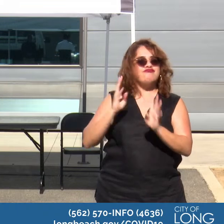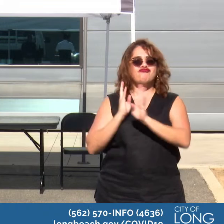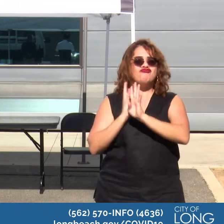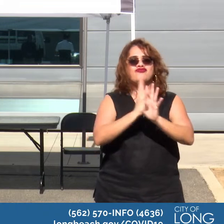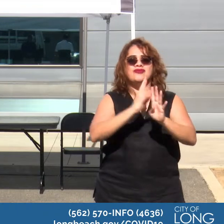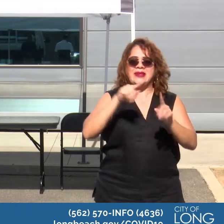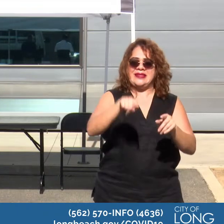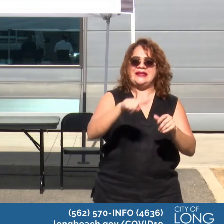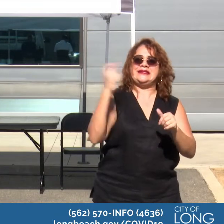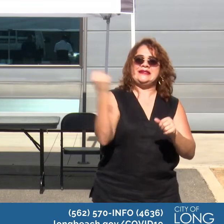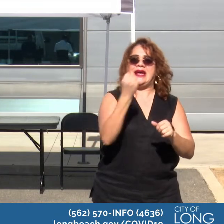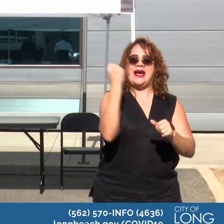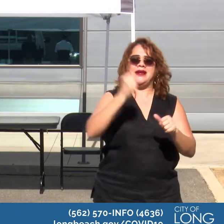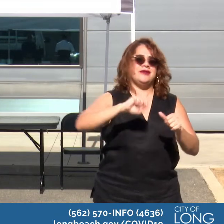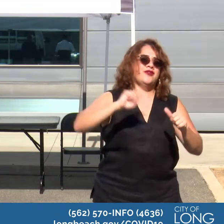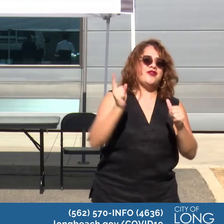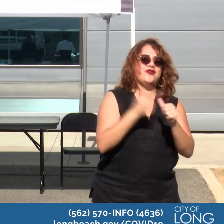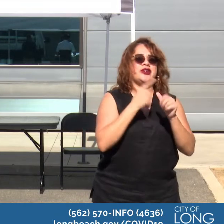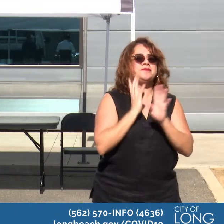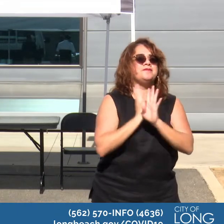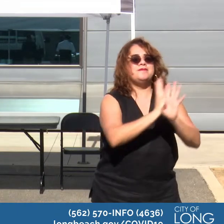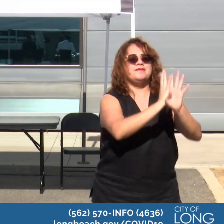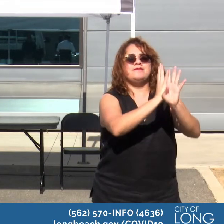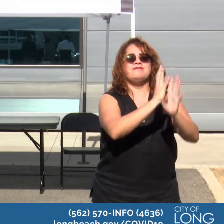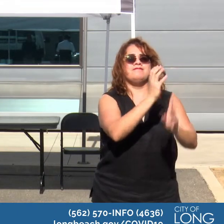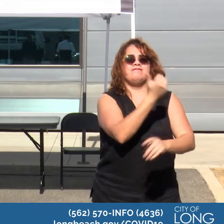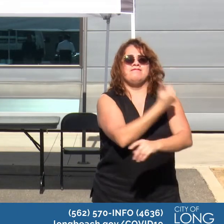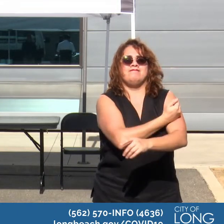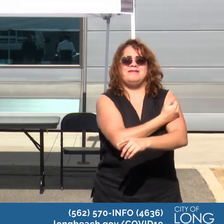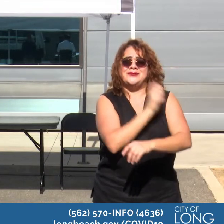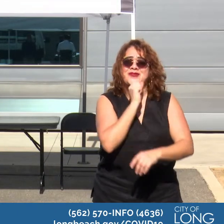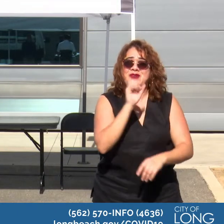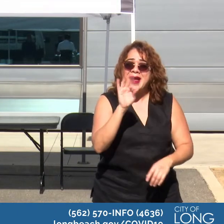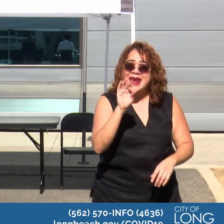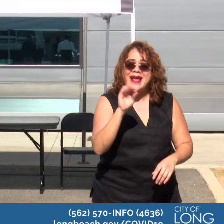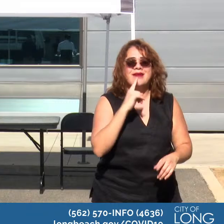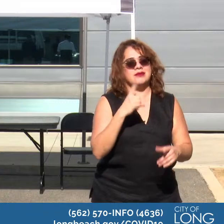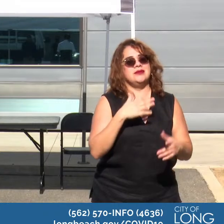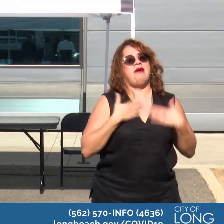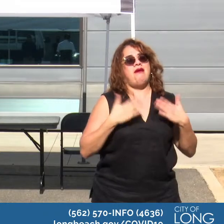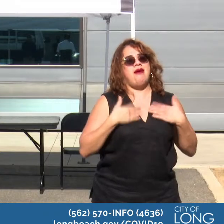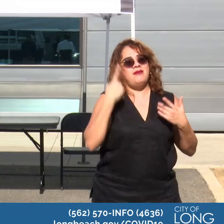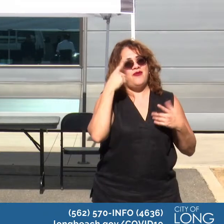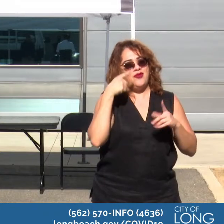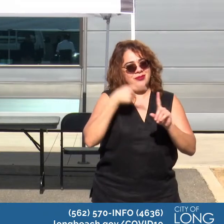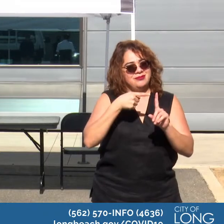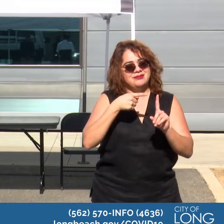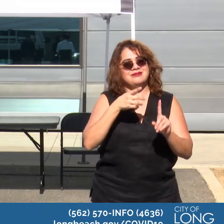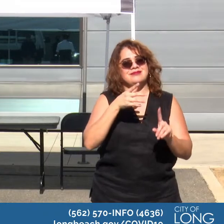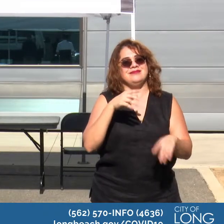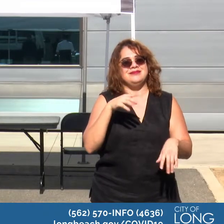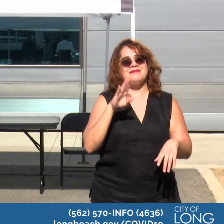very happy for her and for every senior across our city. I also want to note that beginning